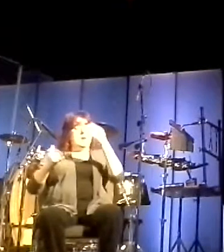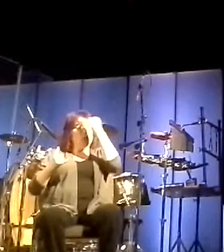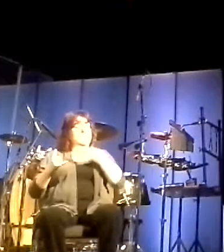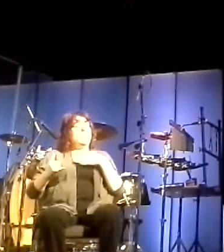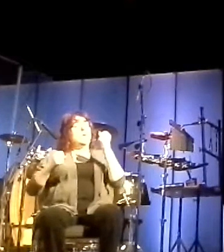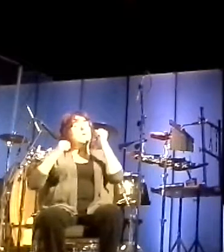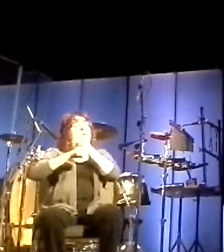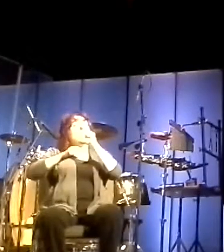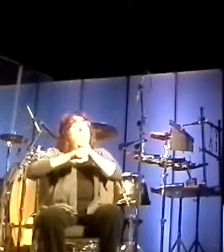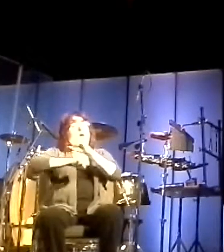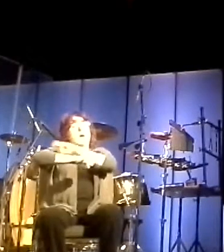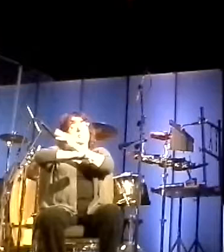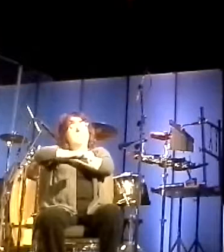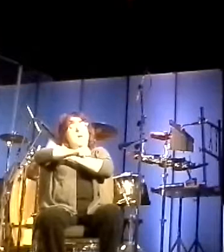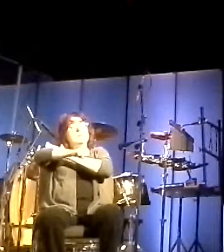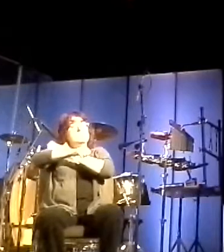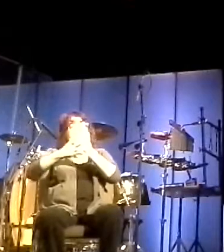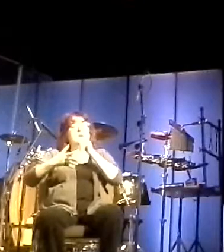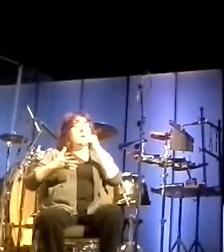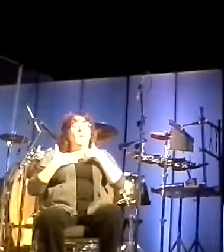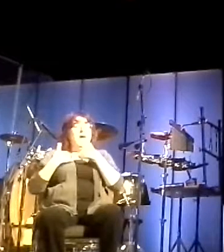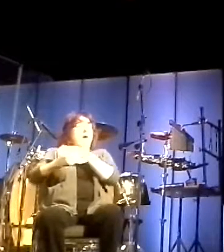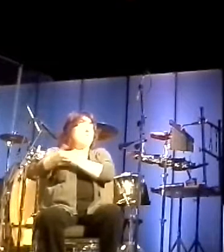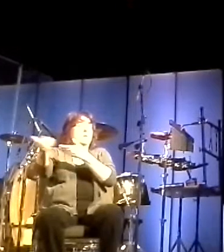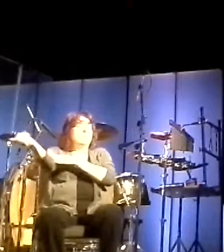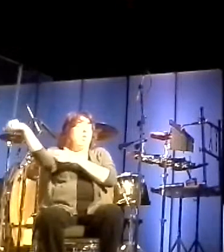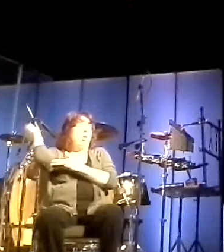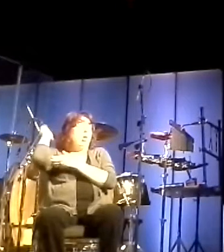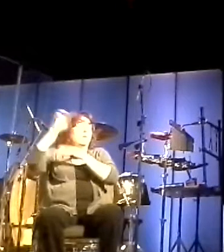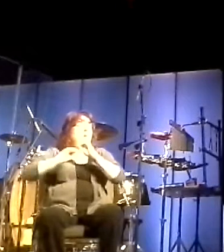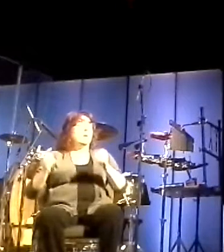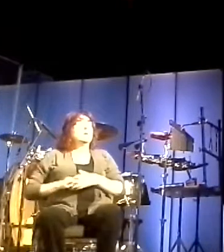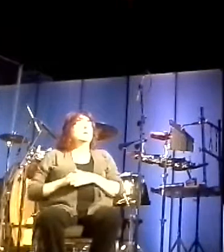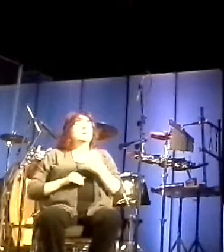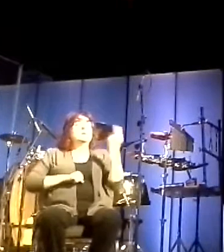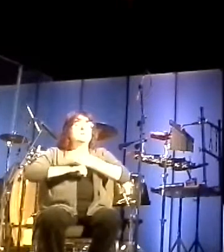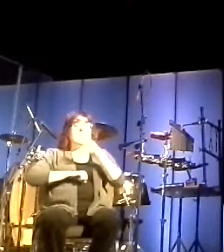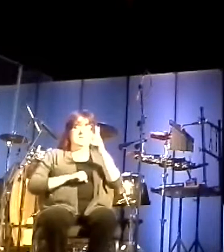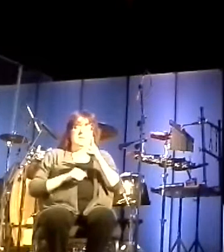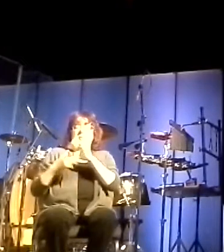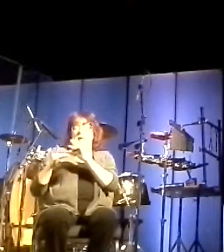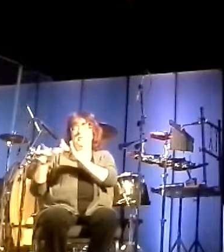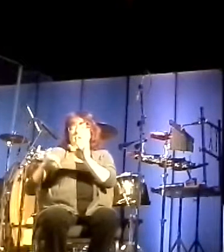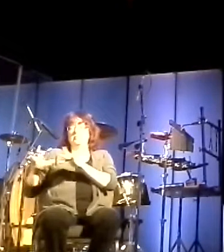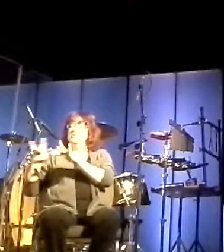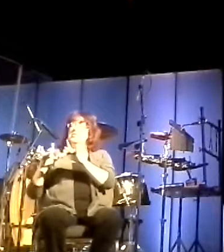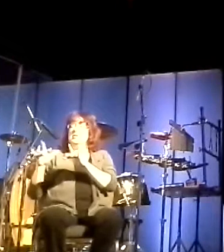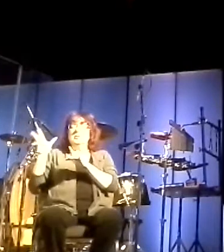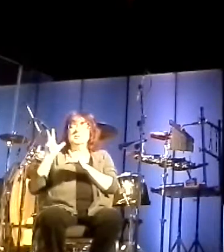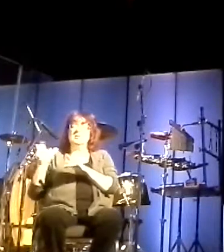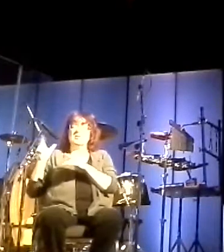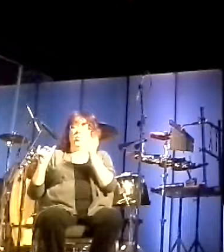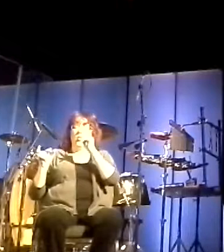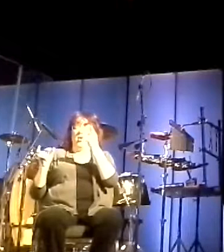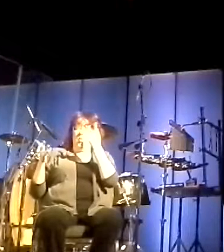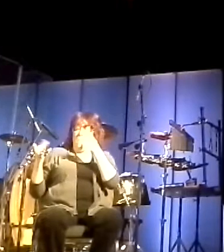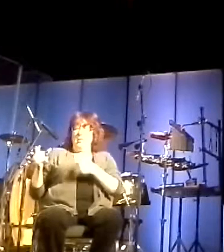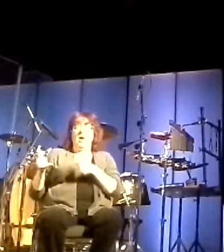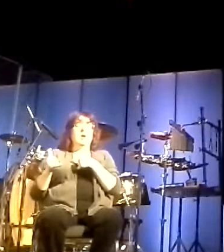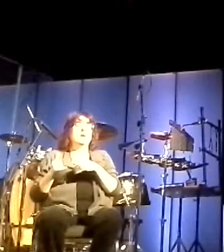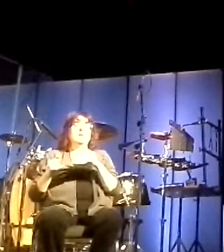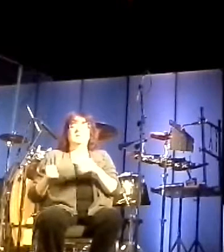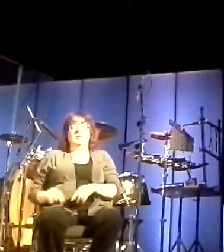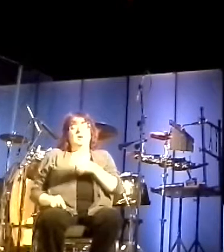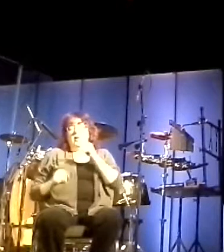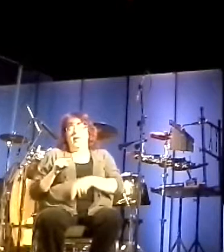we were going to work triceps. I don't have any triceps. Day 6. Got Tanya's message on the answering machine. Wondering where I am. I lack the